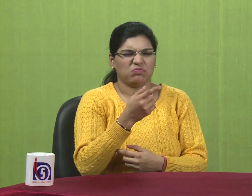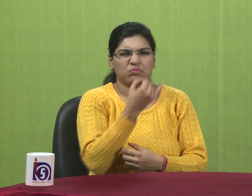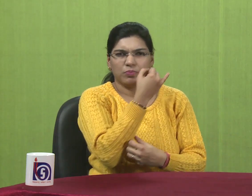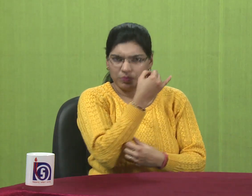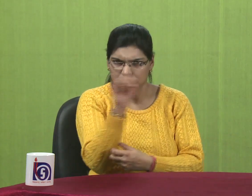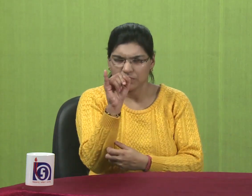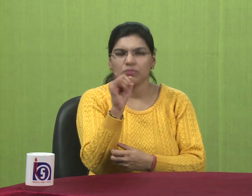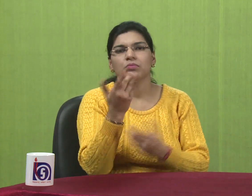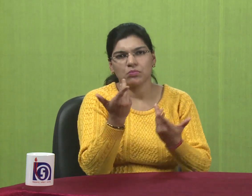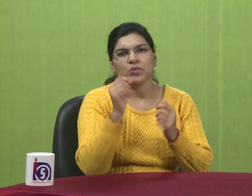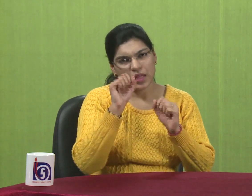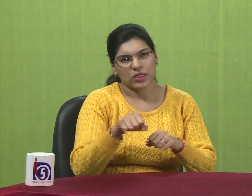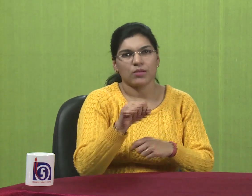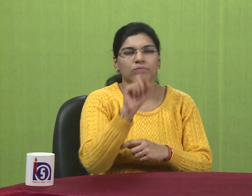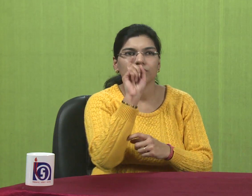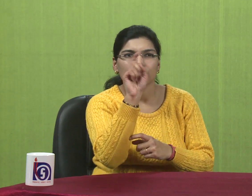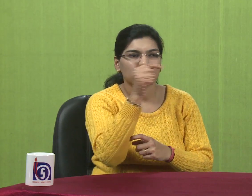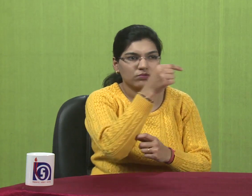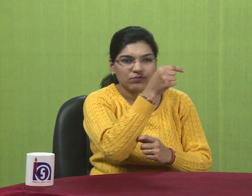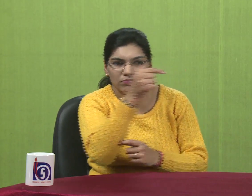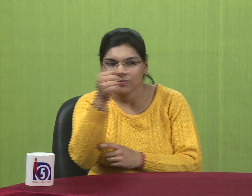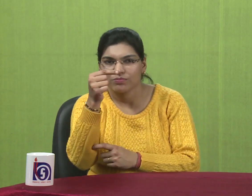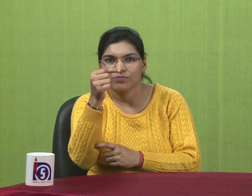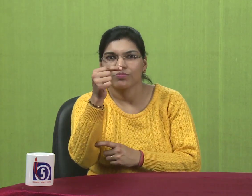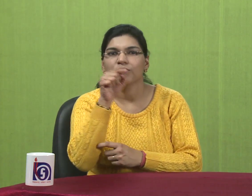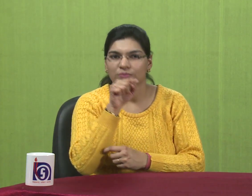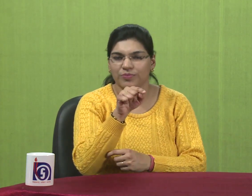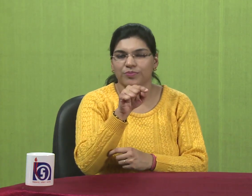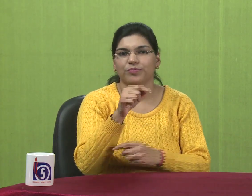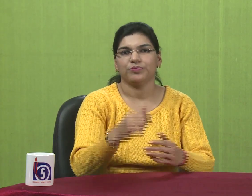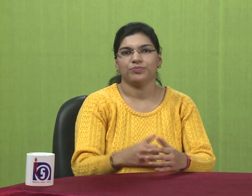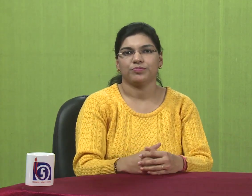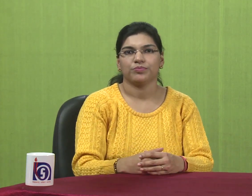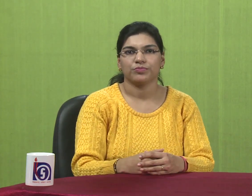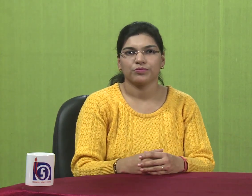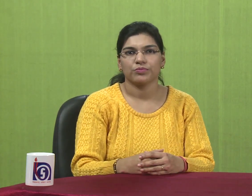strike through. So if you want to delete it, you can put strike through on it.